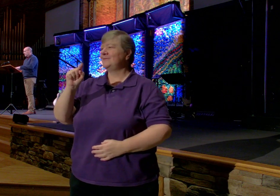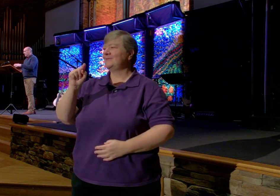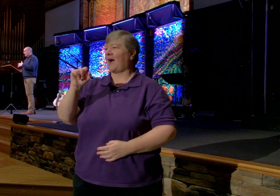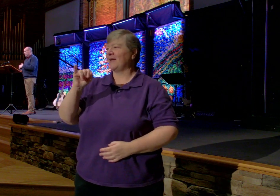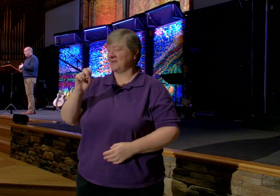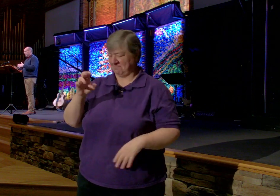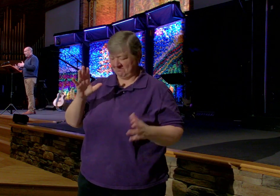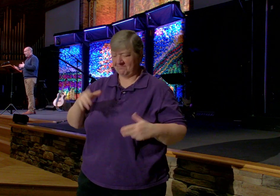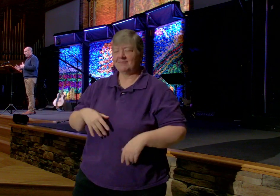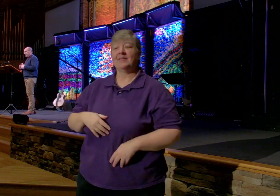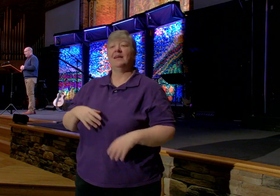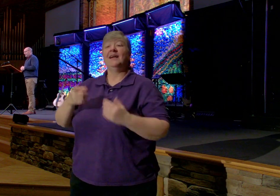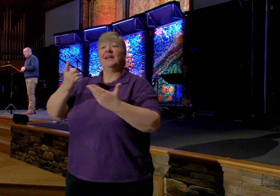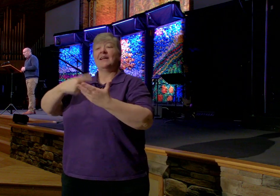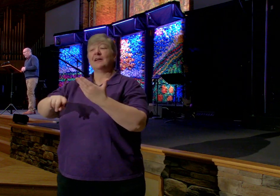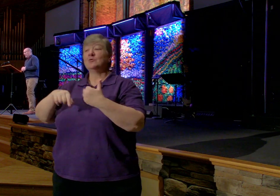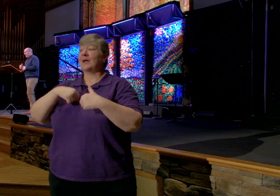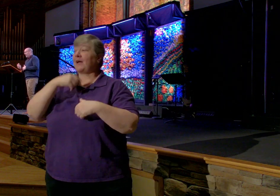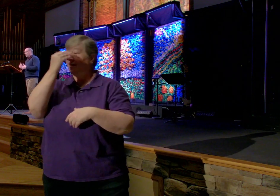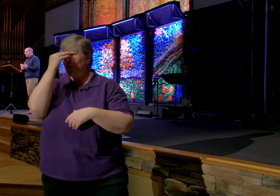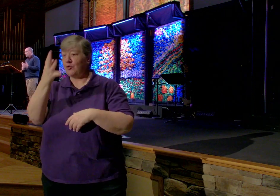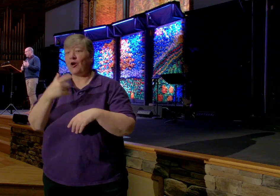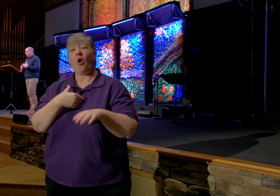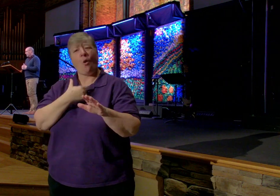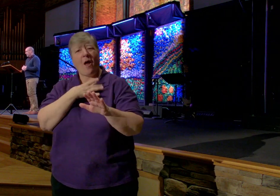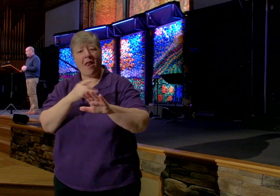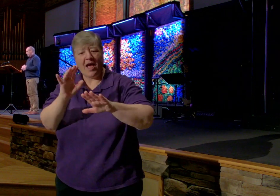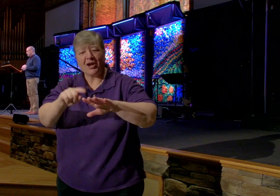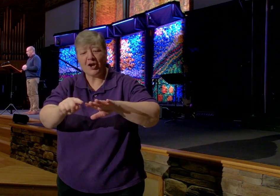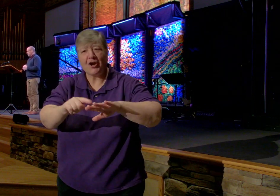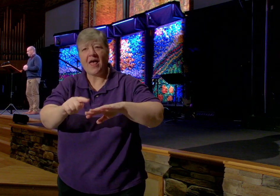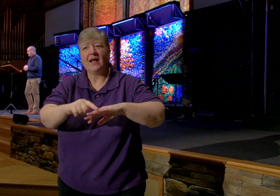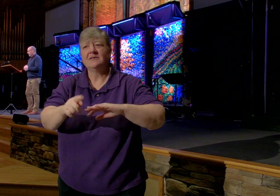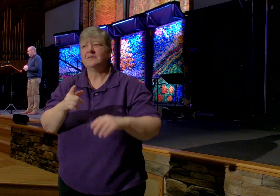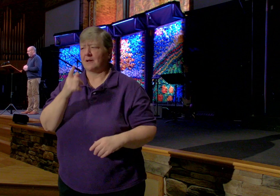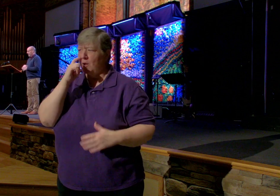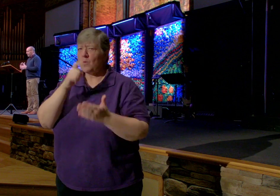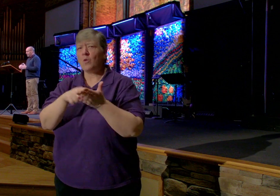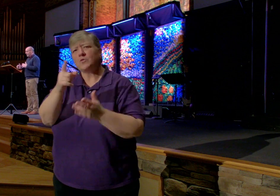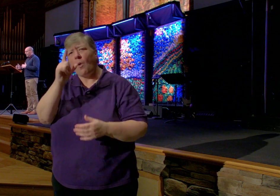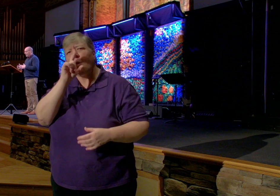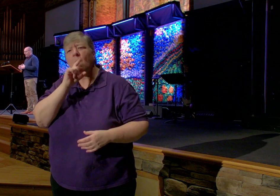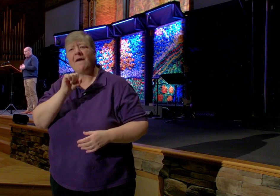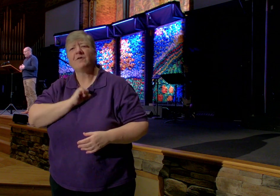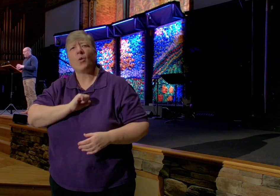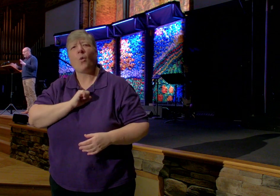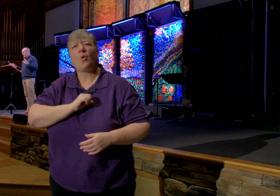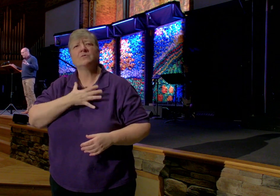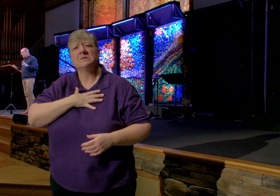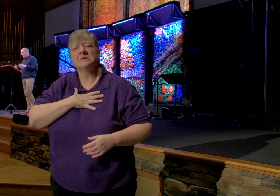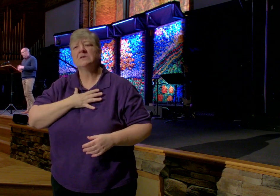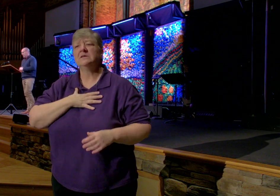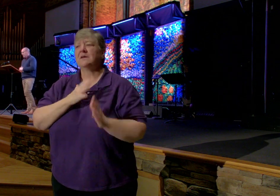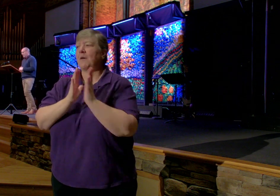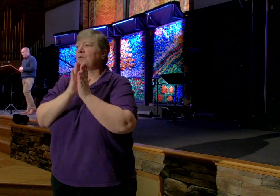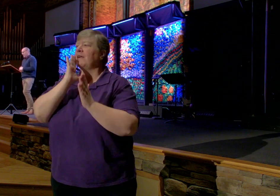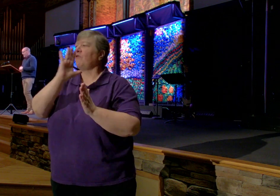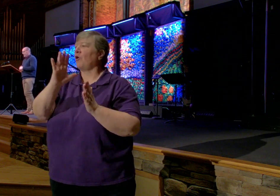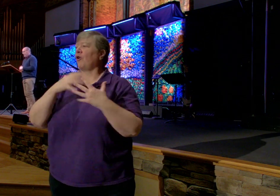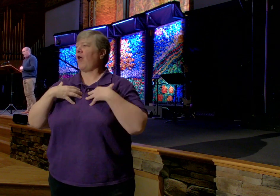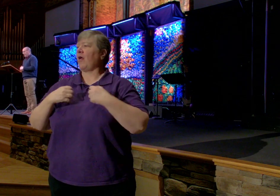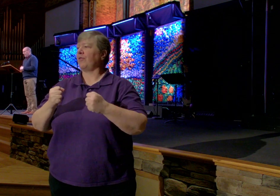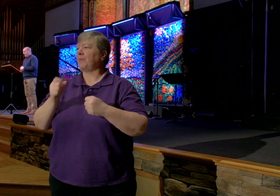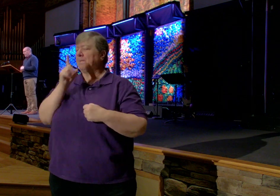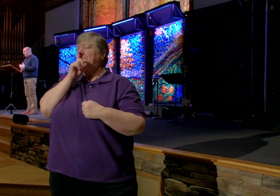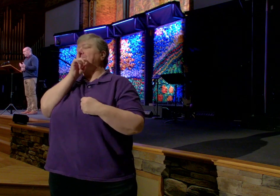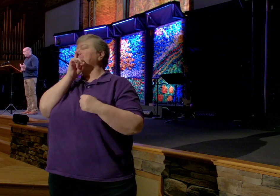Dottie. The next week, I told her I liked her nails, and I noticed that she had a bad chest cold. I prayed for her health, but I didn't mention